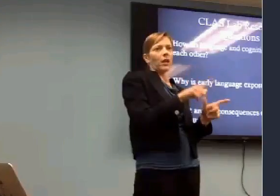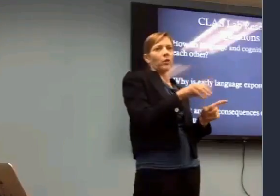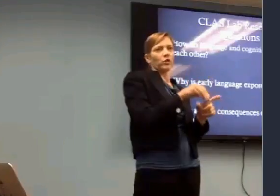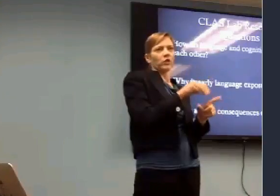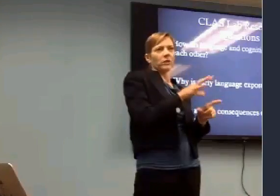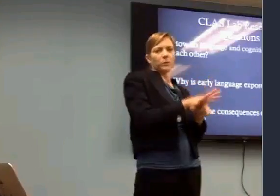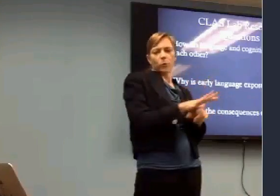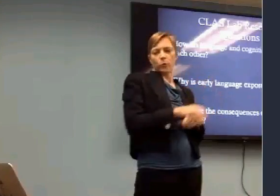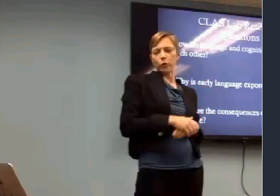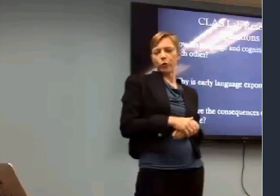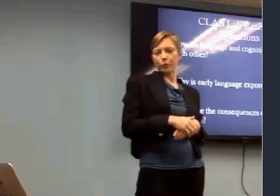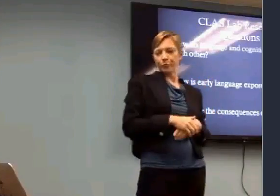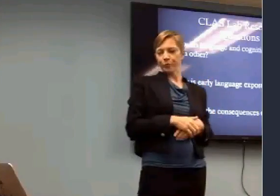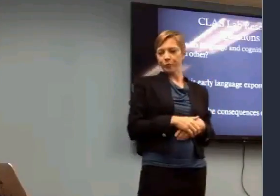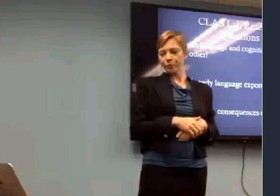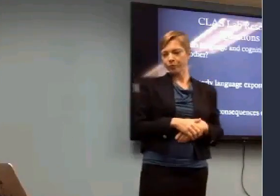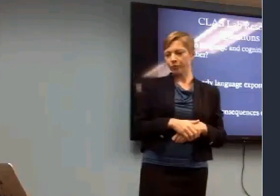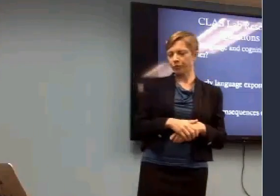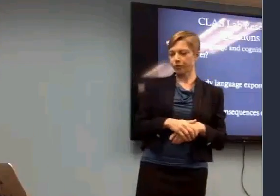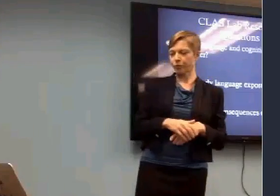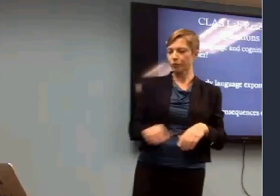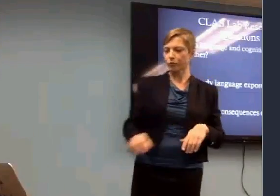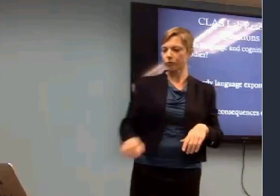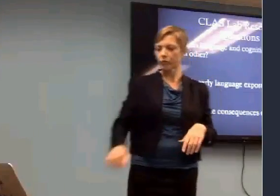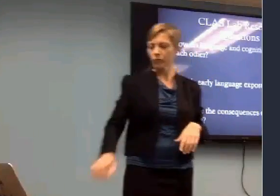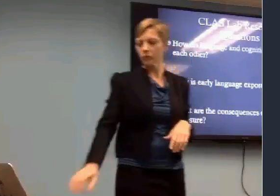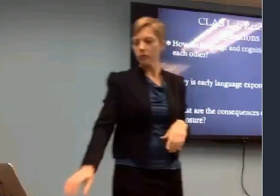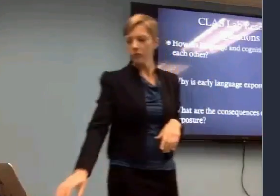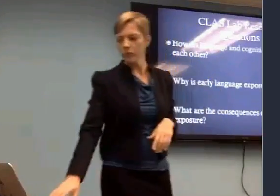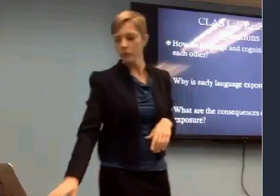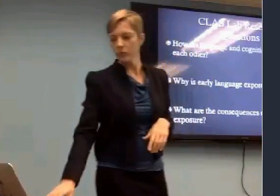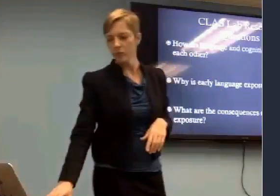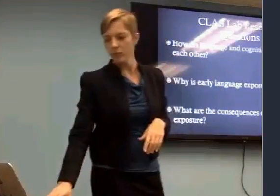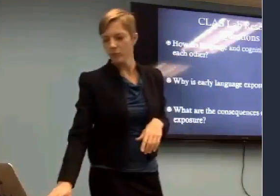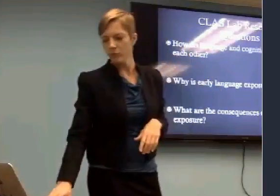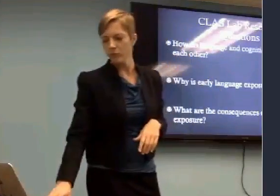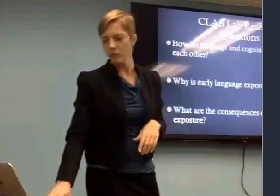get that early language exposure?